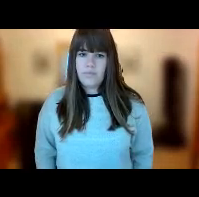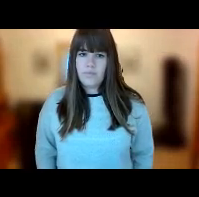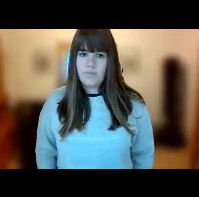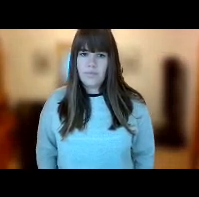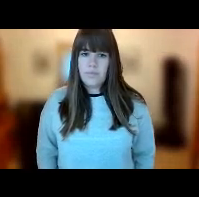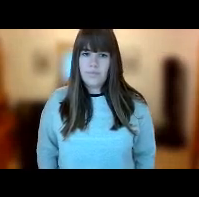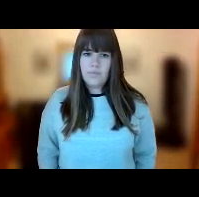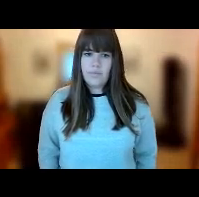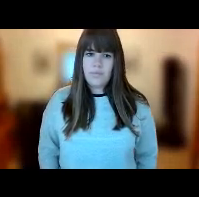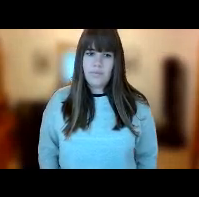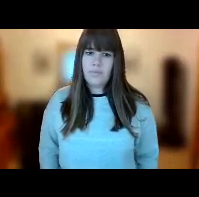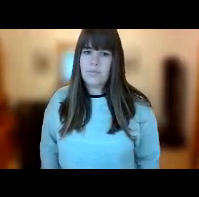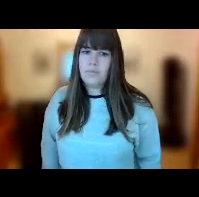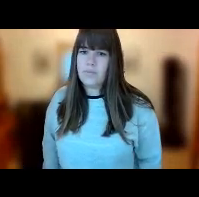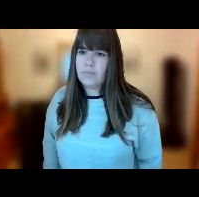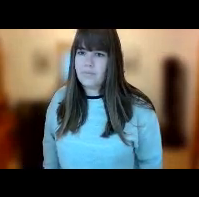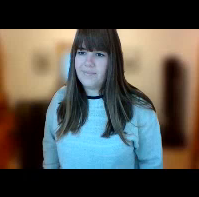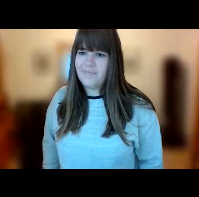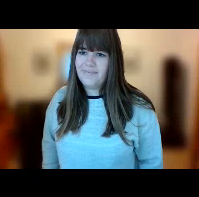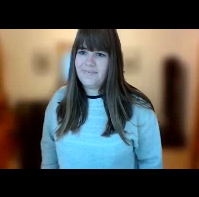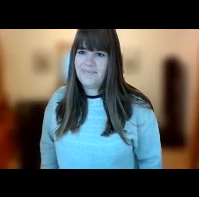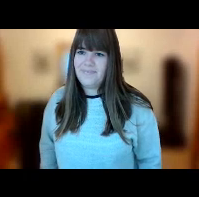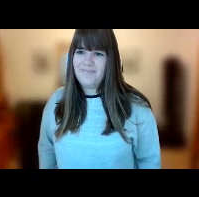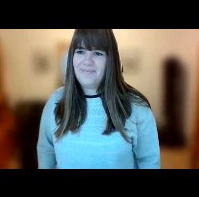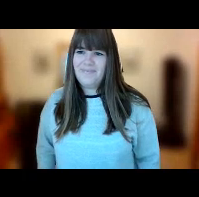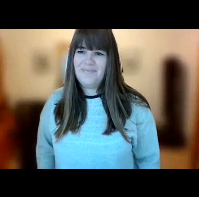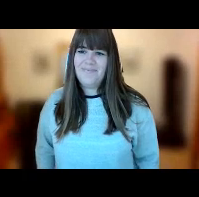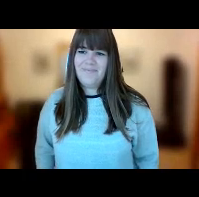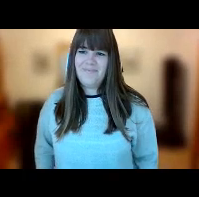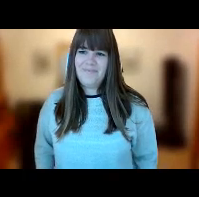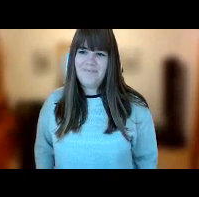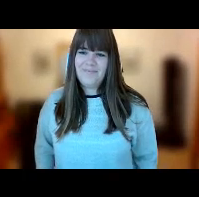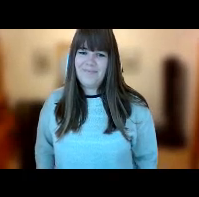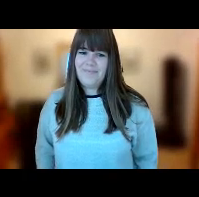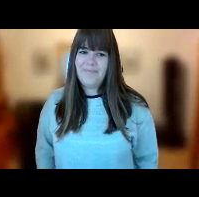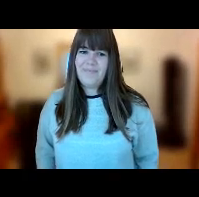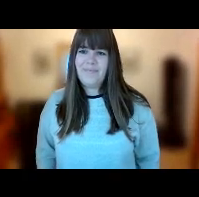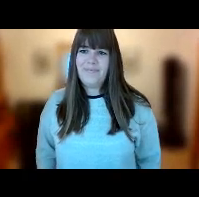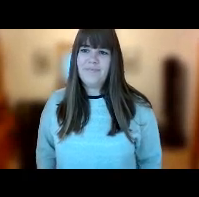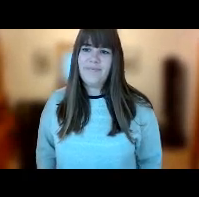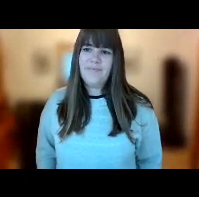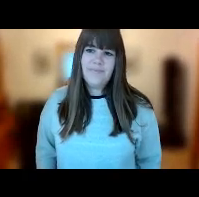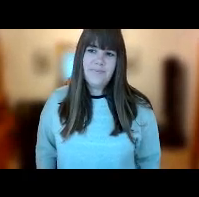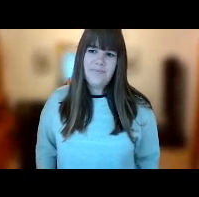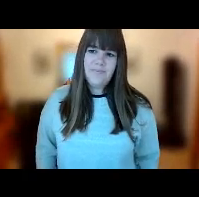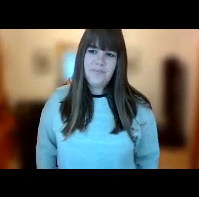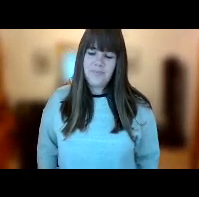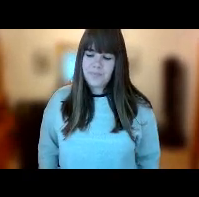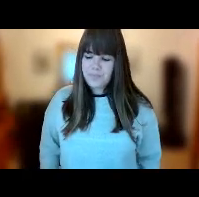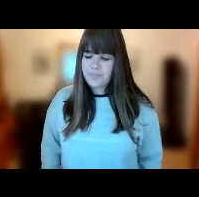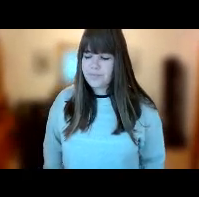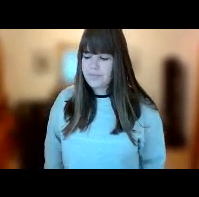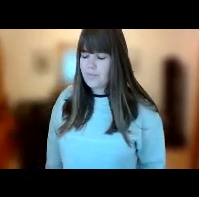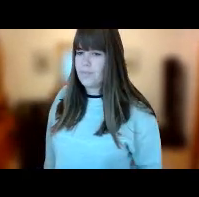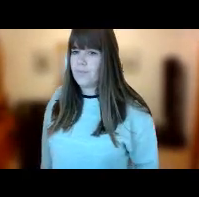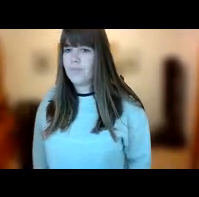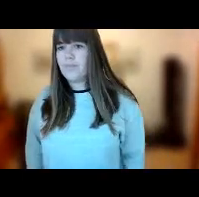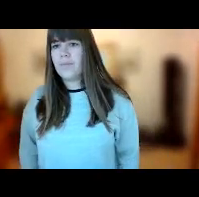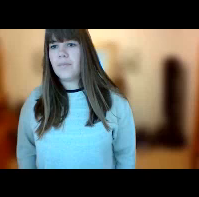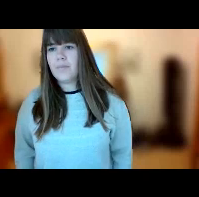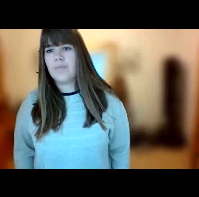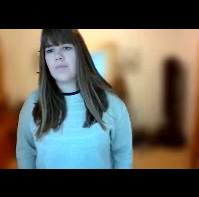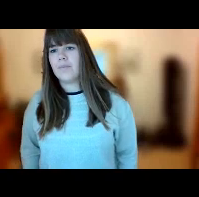by the experts on our call this afternoon. The session is going to be recorded and that'll be put on our Your Essex Community